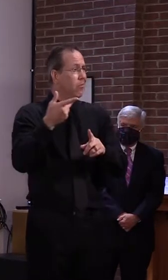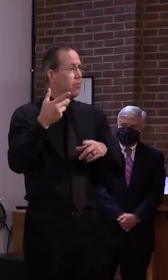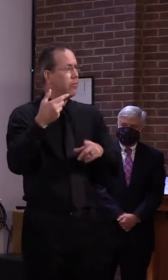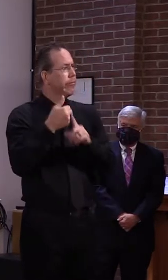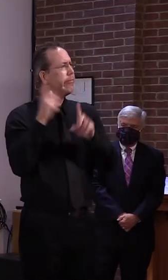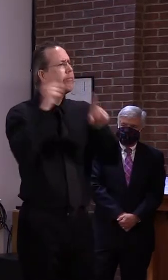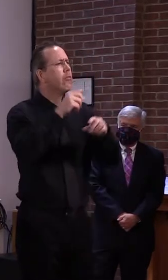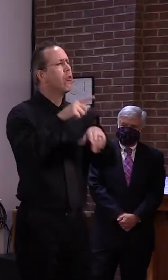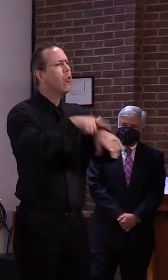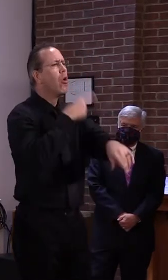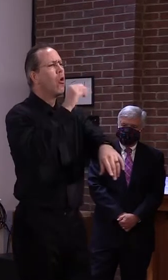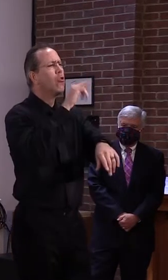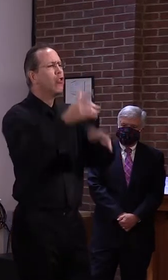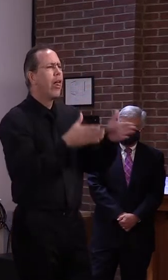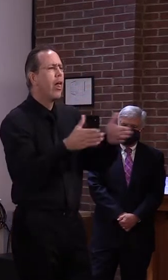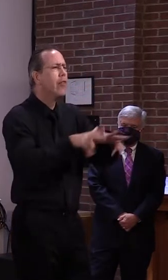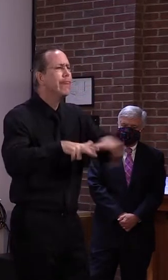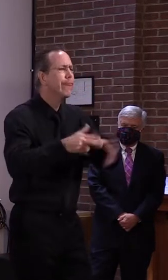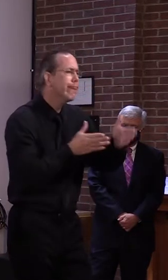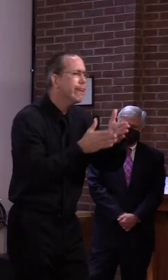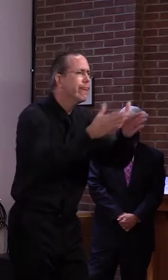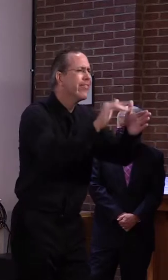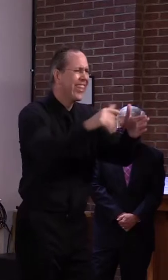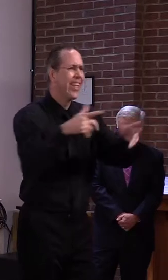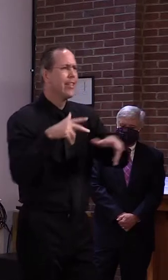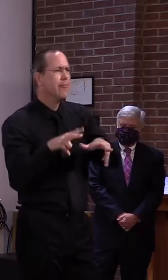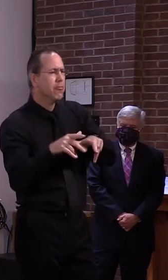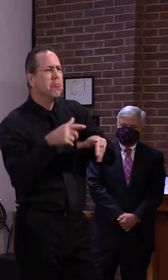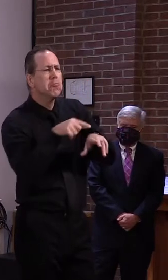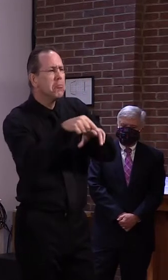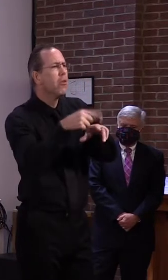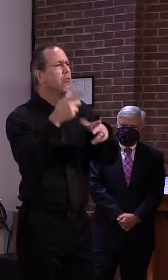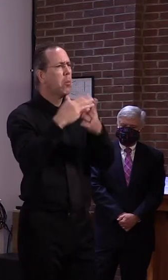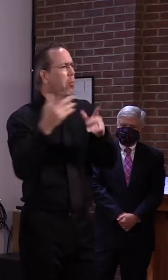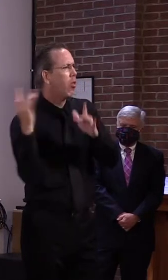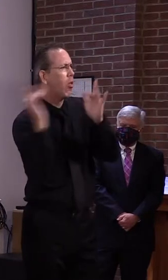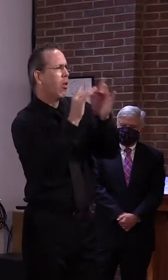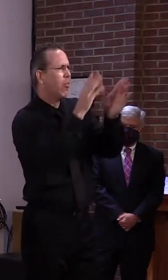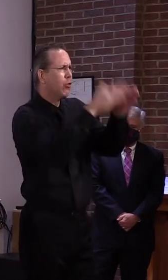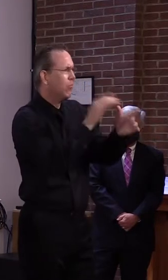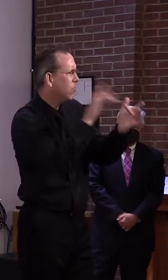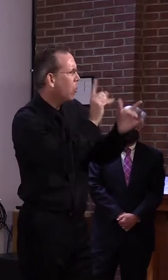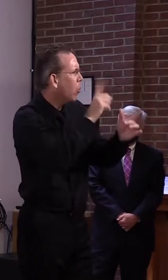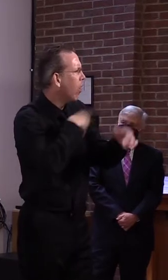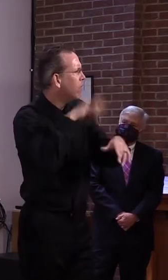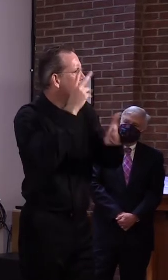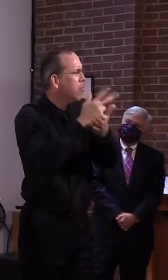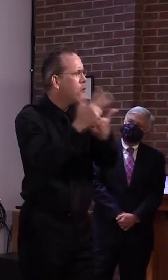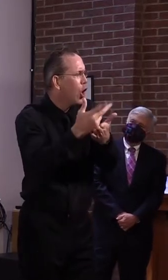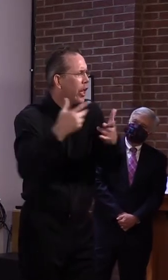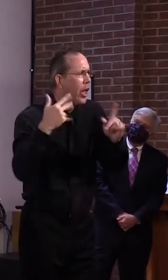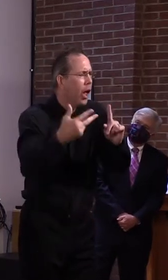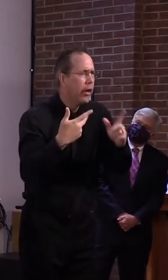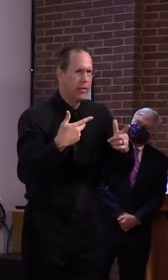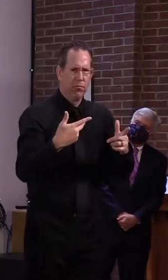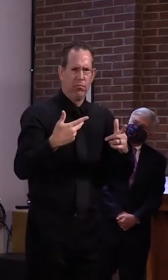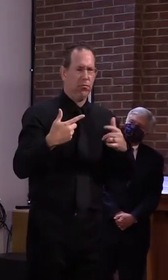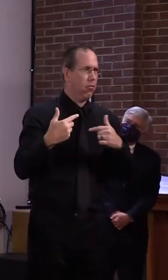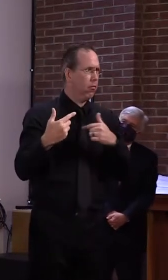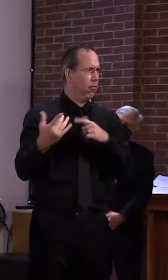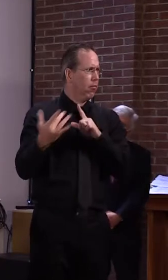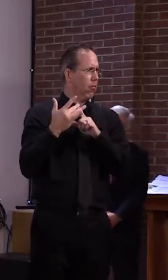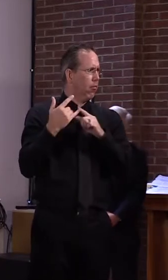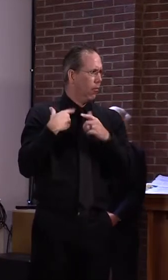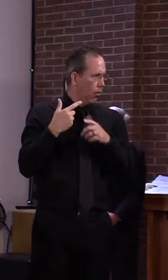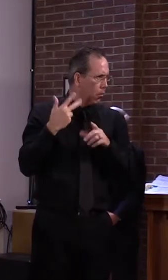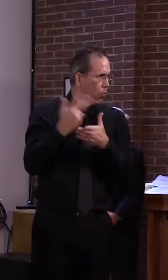that location? Is that what you're saying? Yeah, they either drop the car off here and get a shuttle down to the bottom